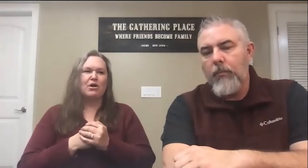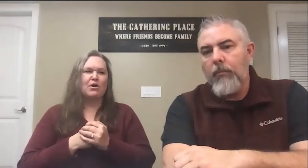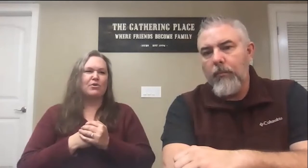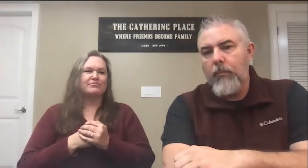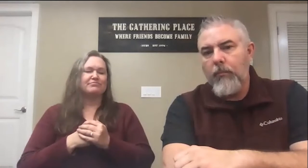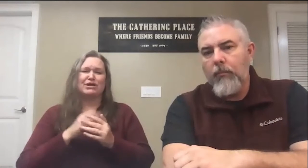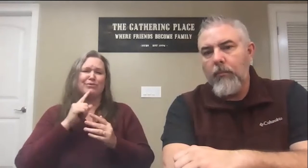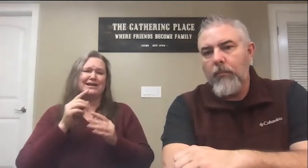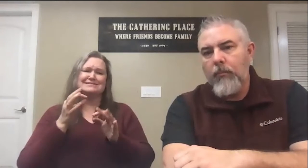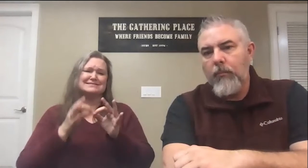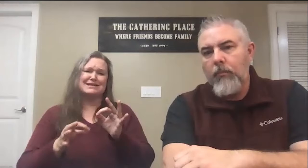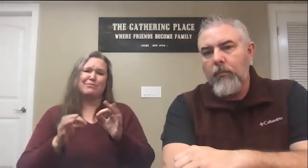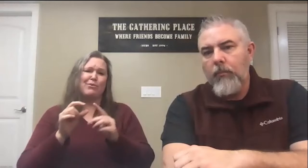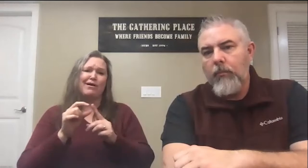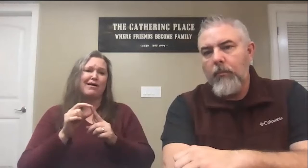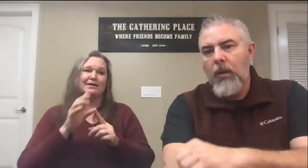Try to be encouraging.